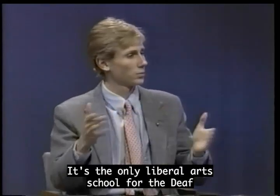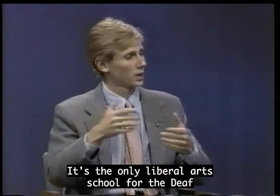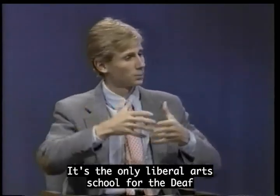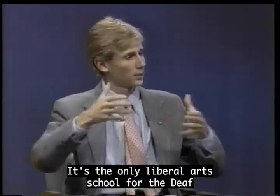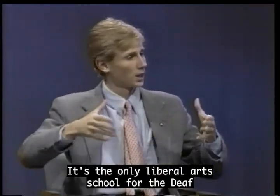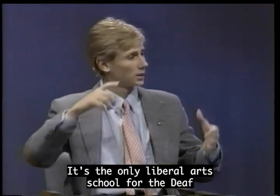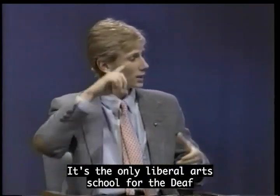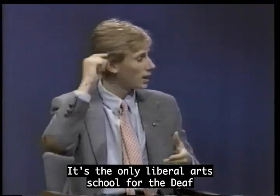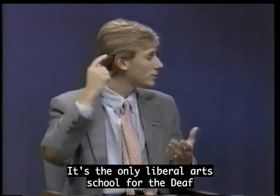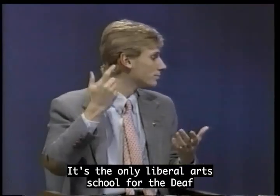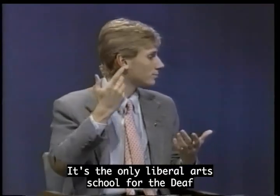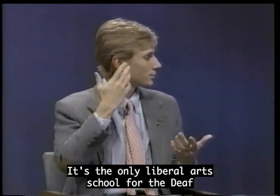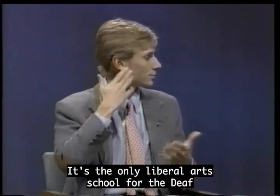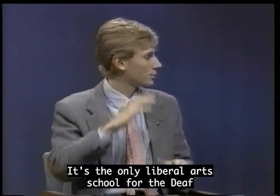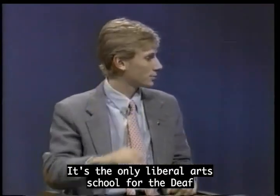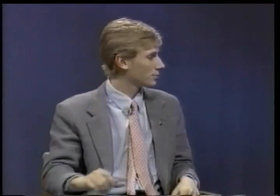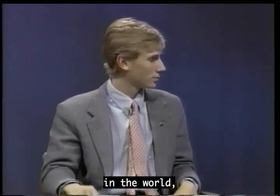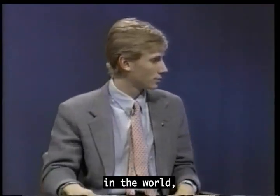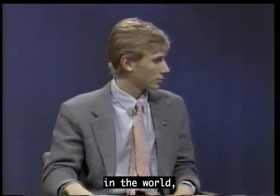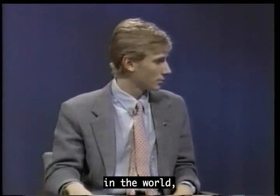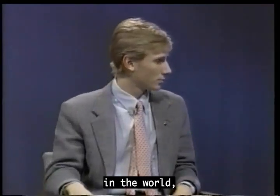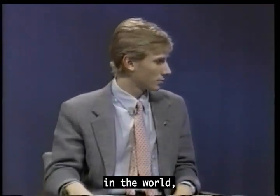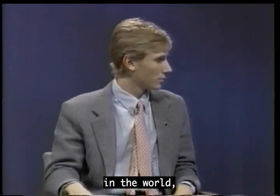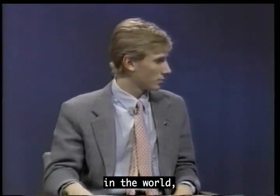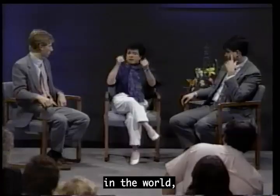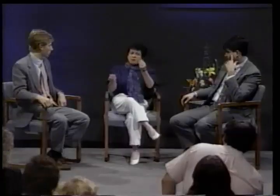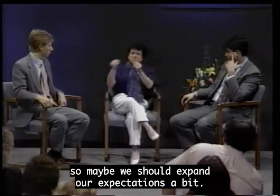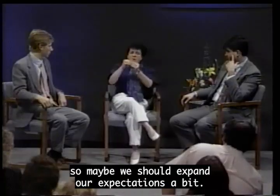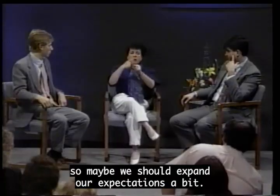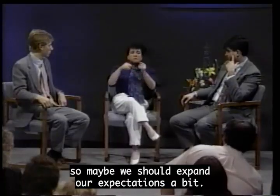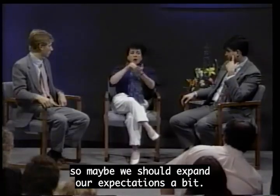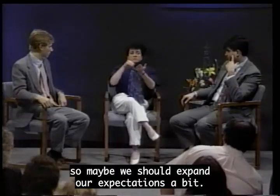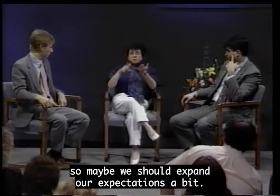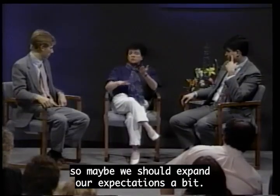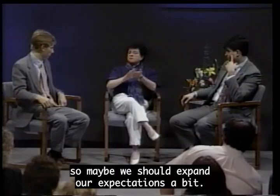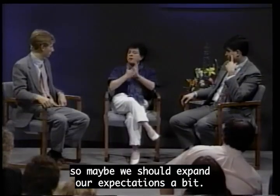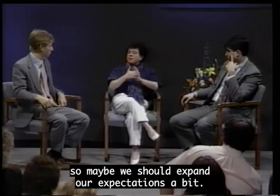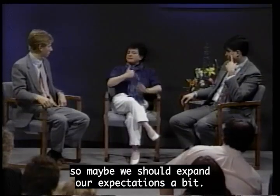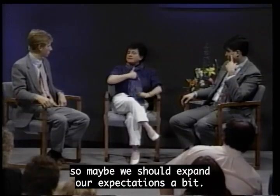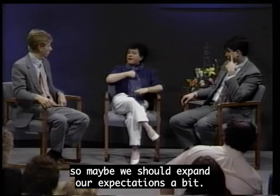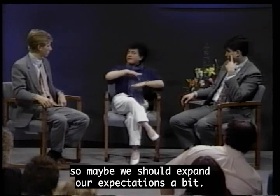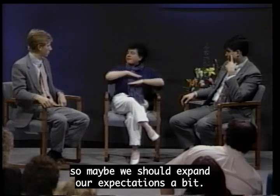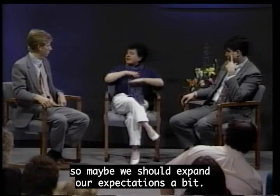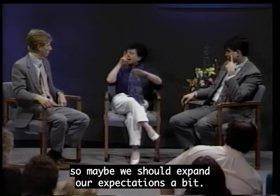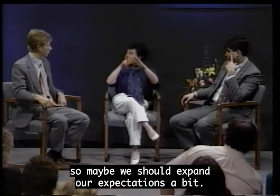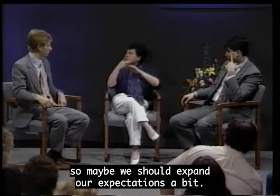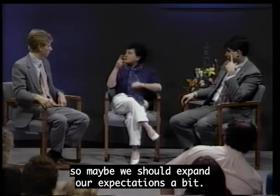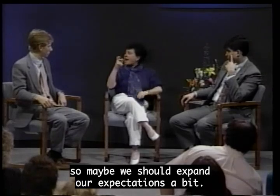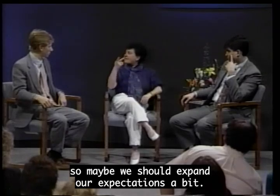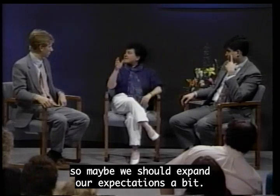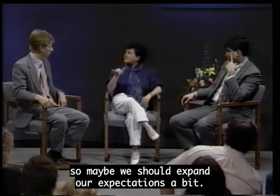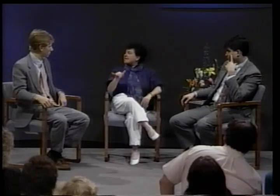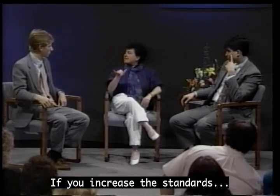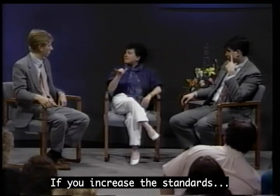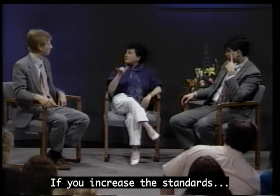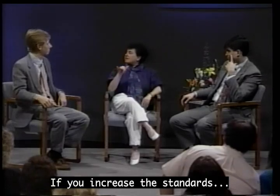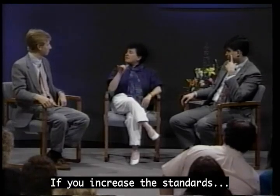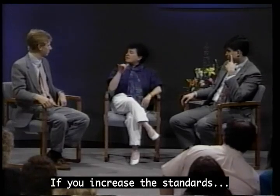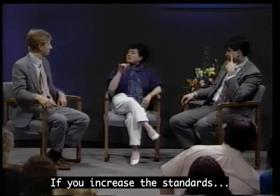deaf in the world, so maybe we should expand our expectations a bit. If you increase the standards,